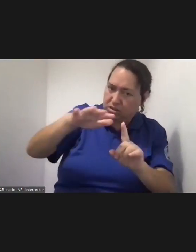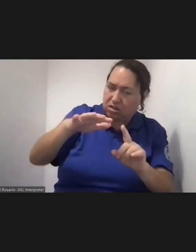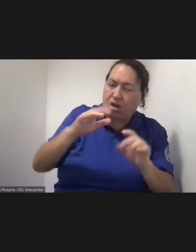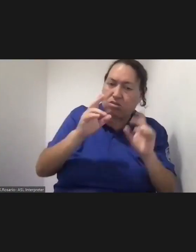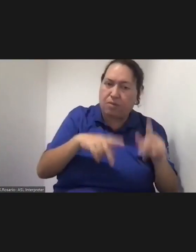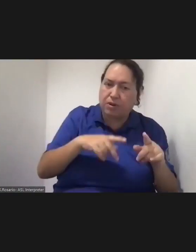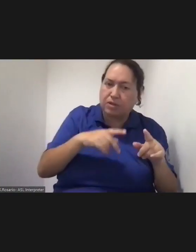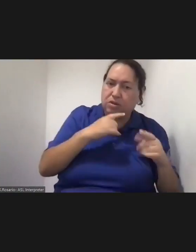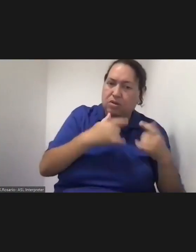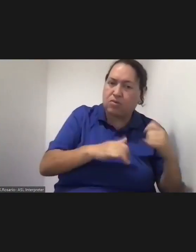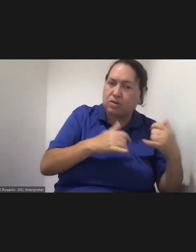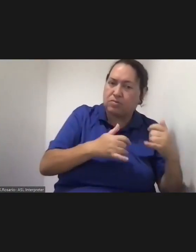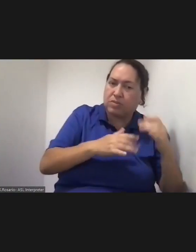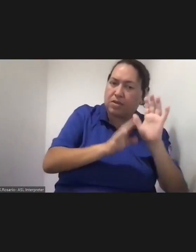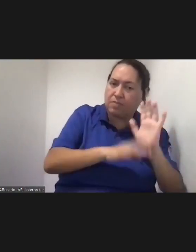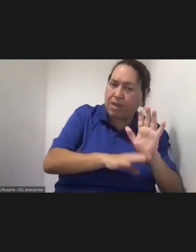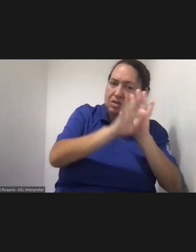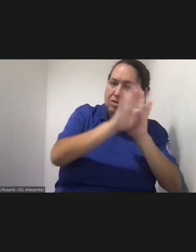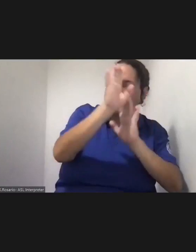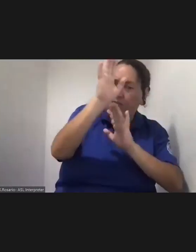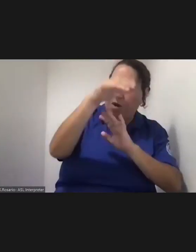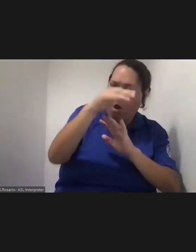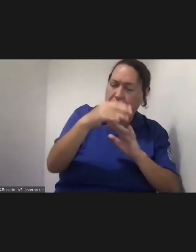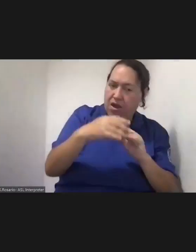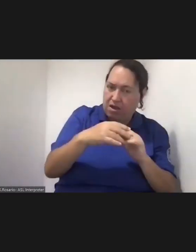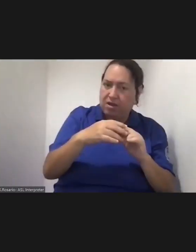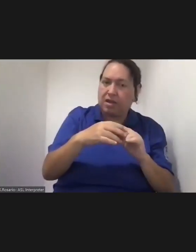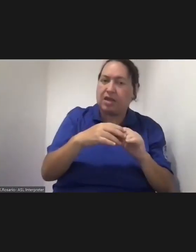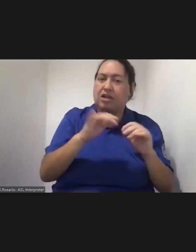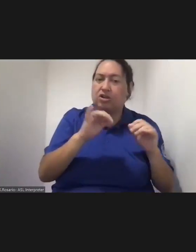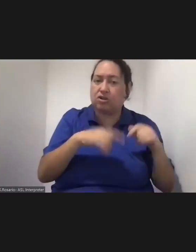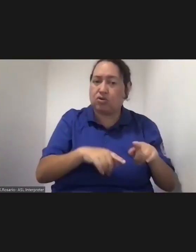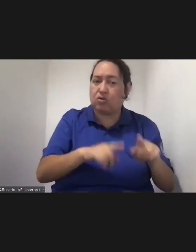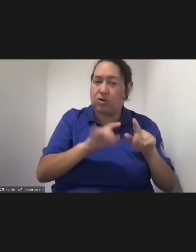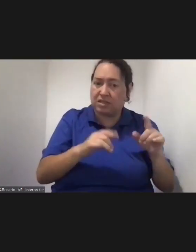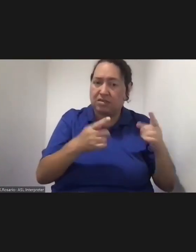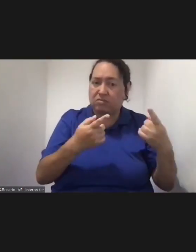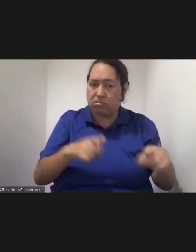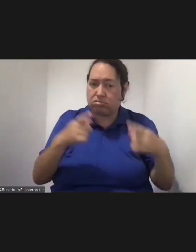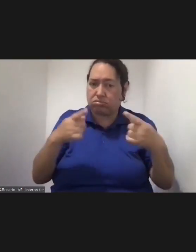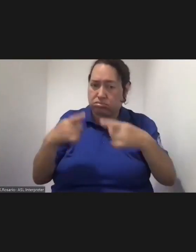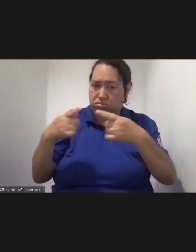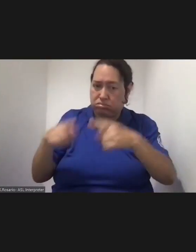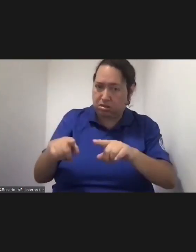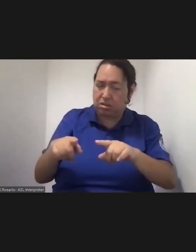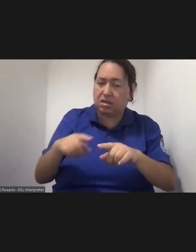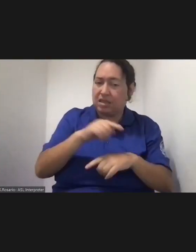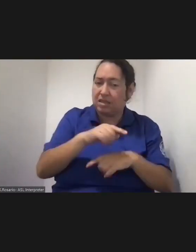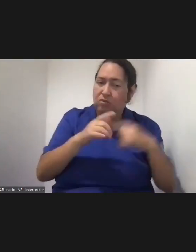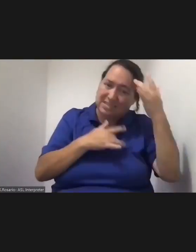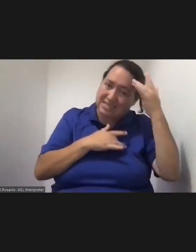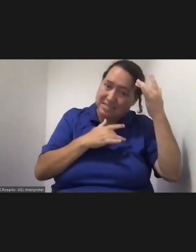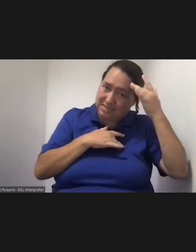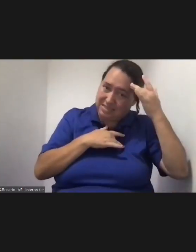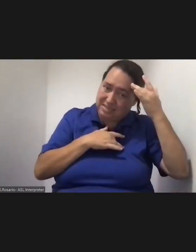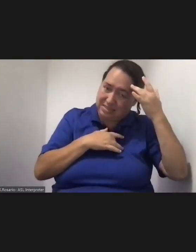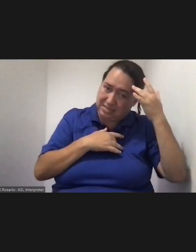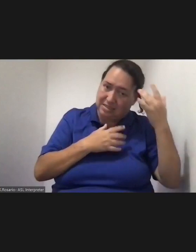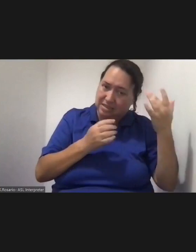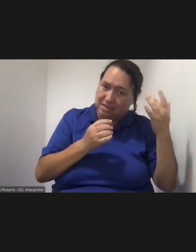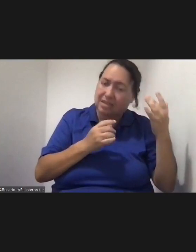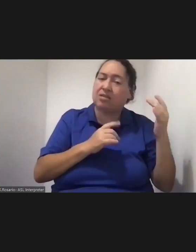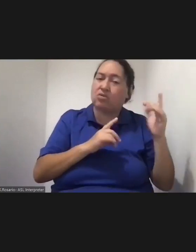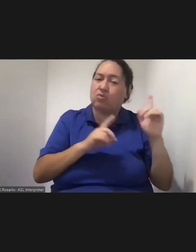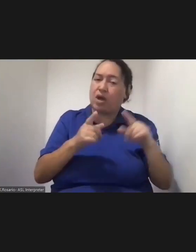playing basketball at this basketball event apparently was symptomatic, went and got